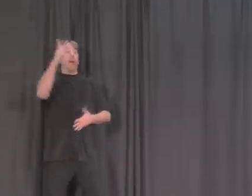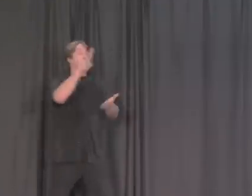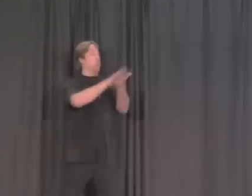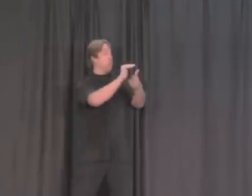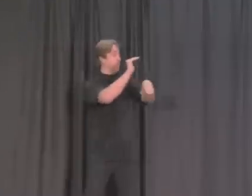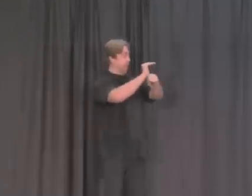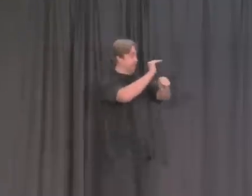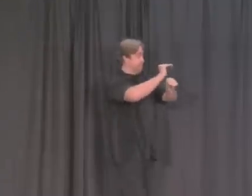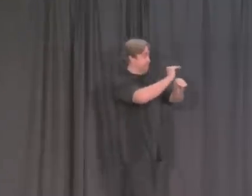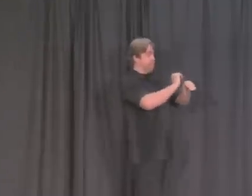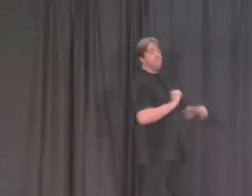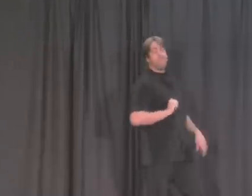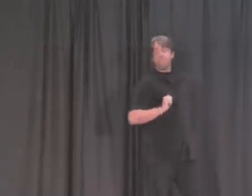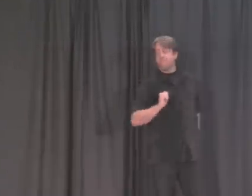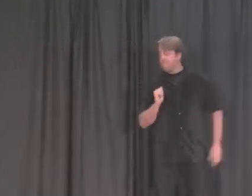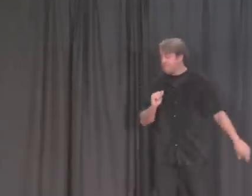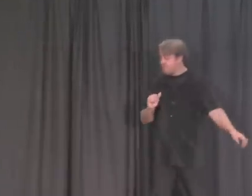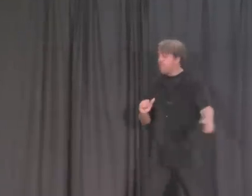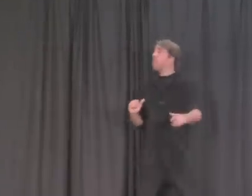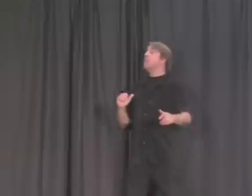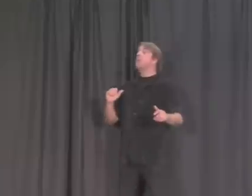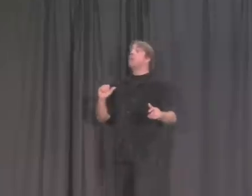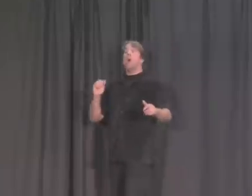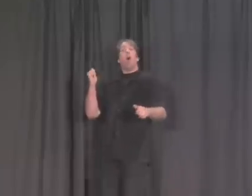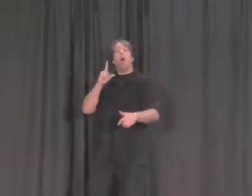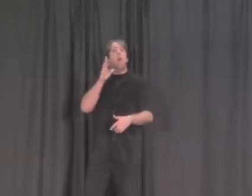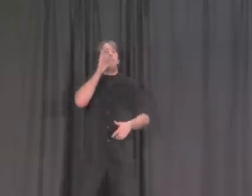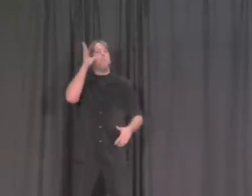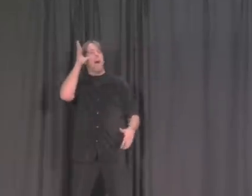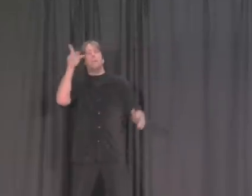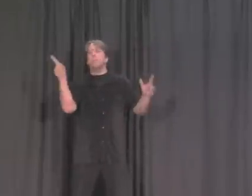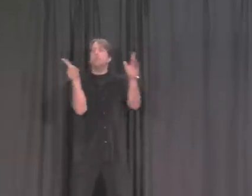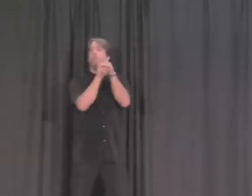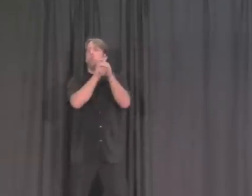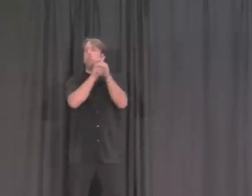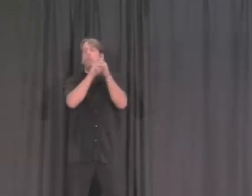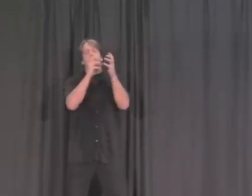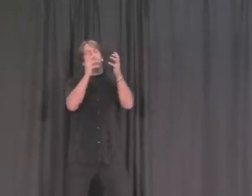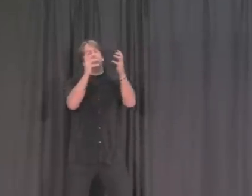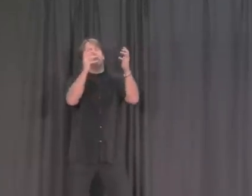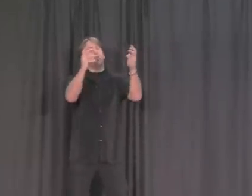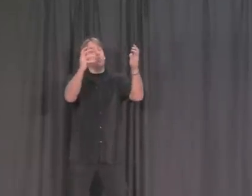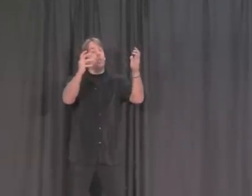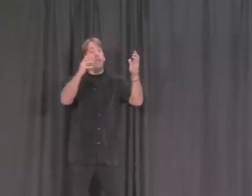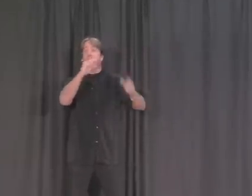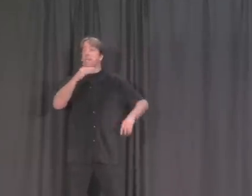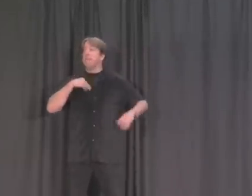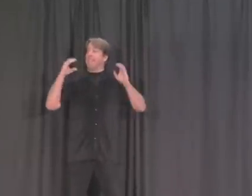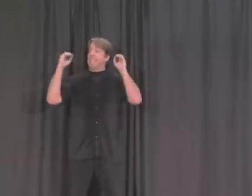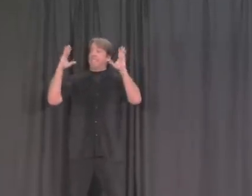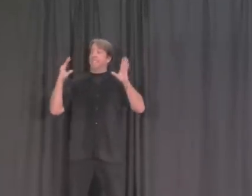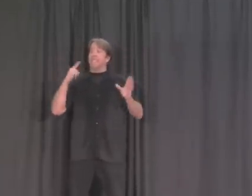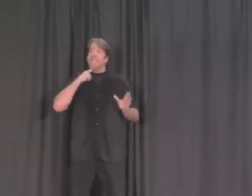And one night, it was back to school night. And all the parents were invited to talk with the